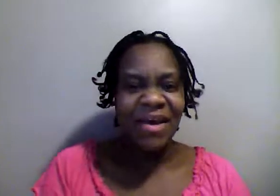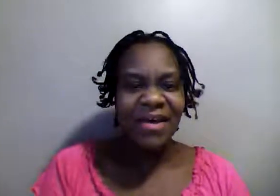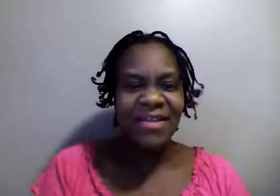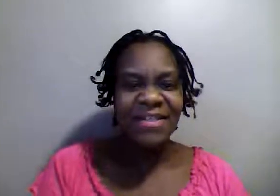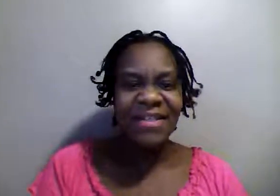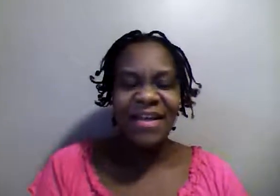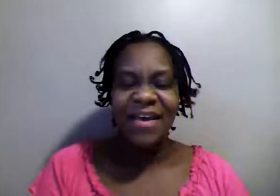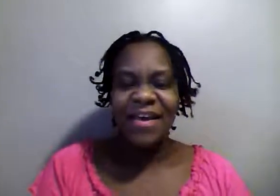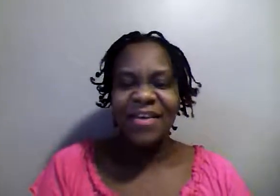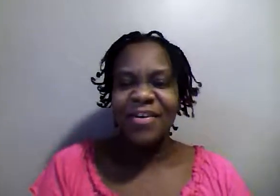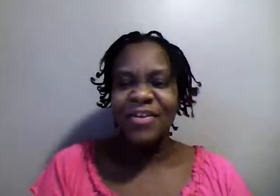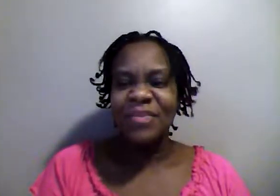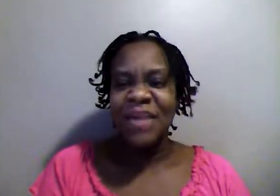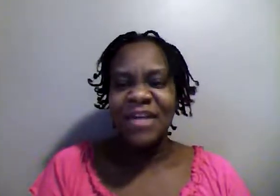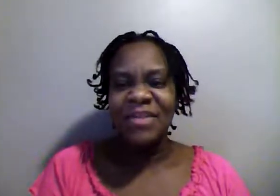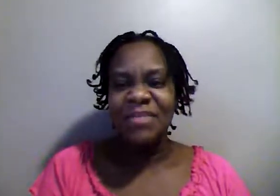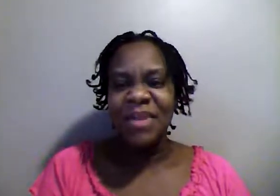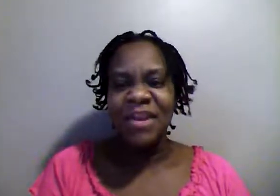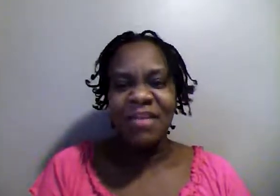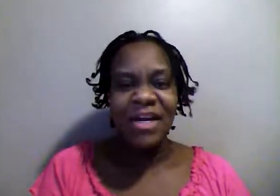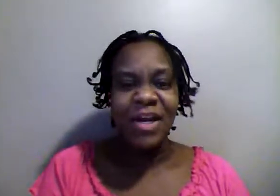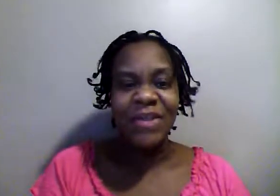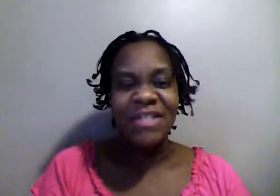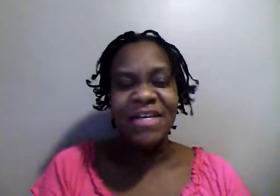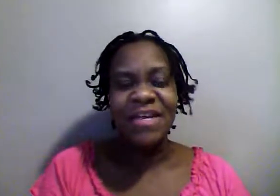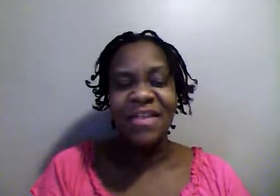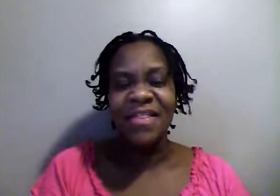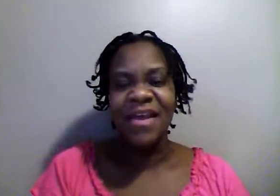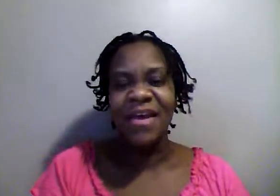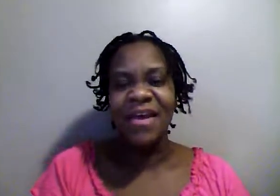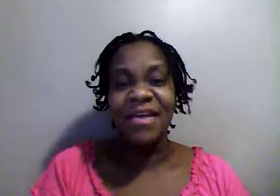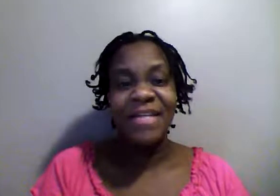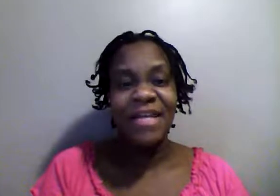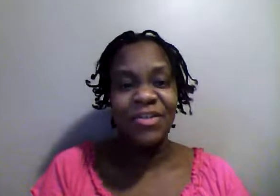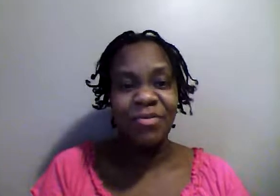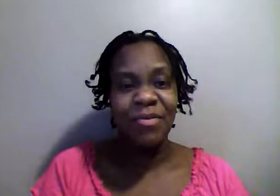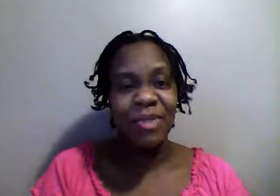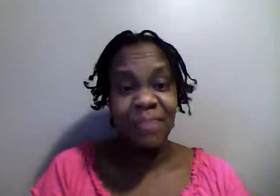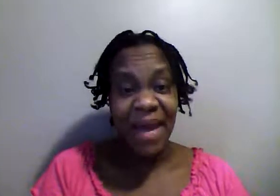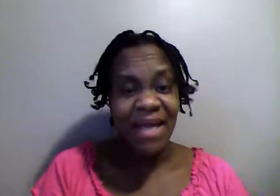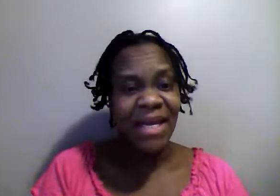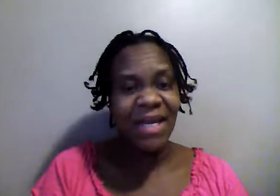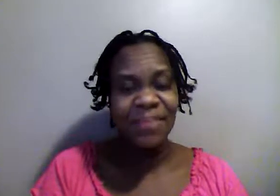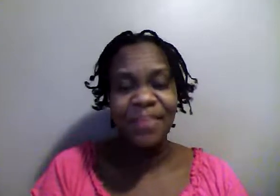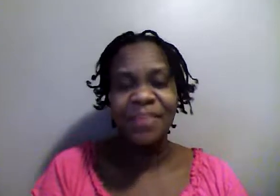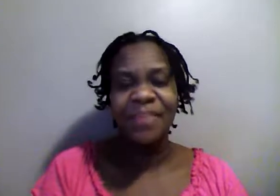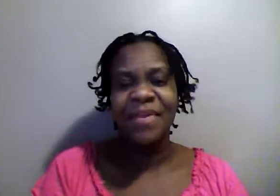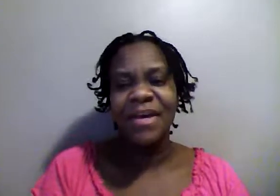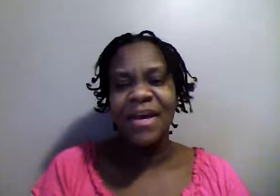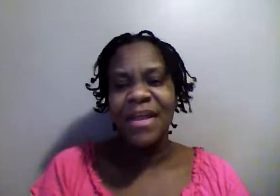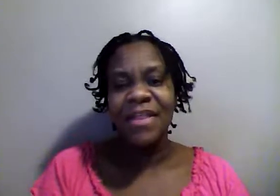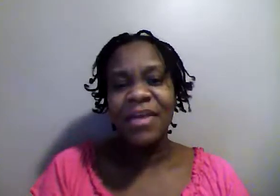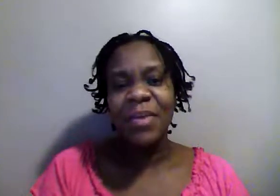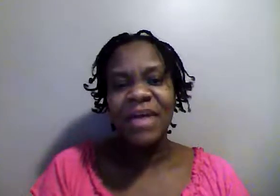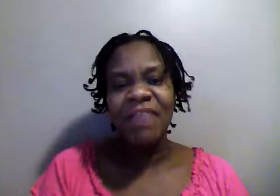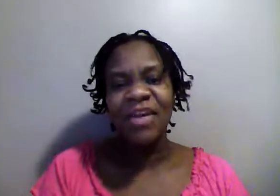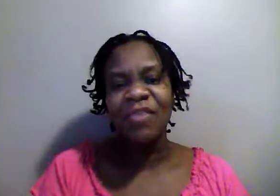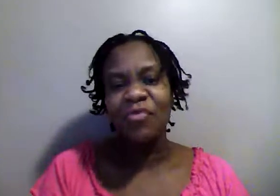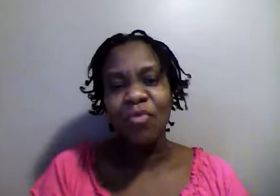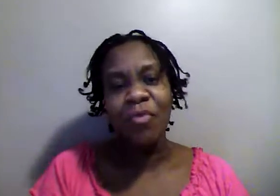because your tomatoes, when they're in cluster, they tend to grow spiny. They don't have enough room for